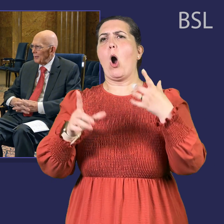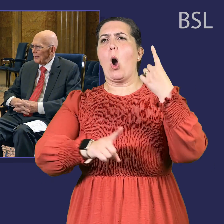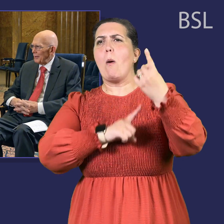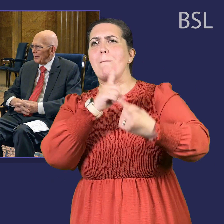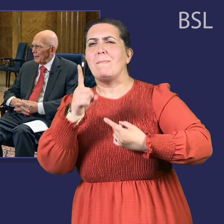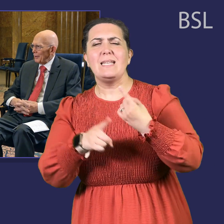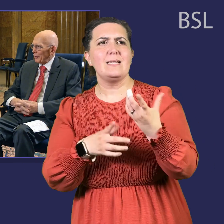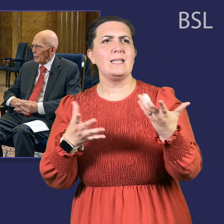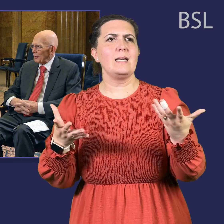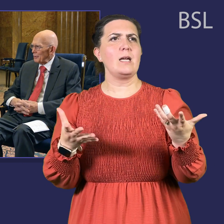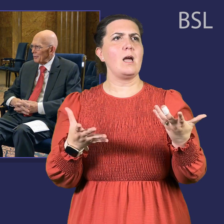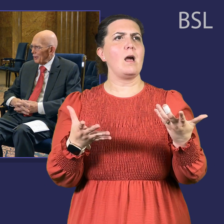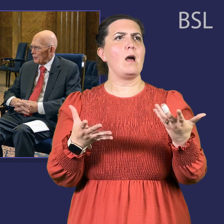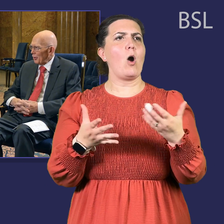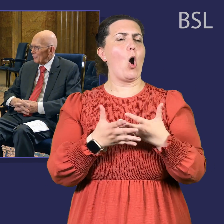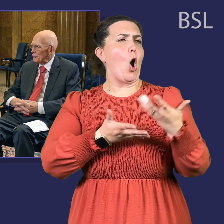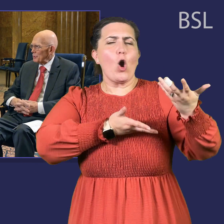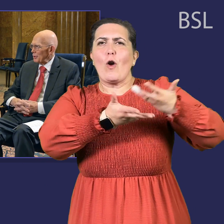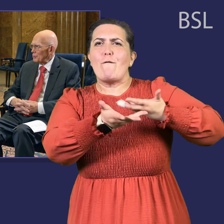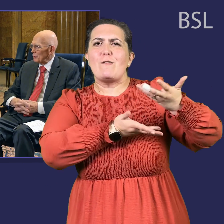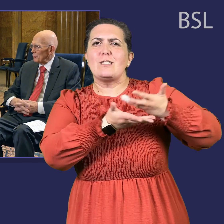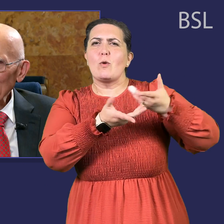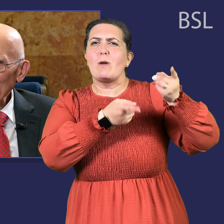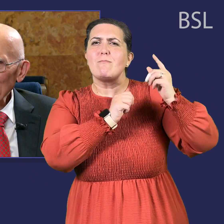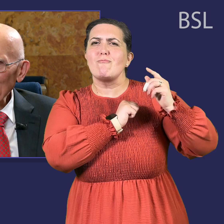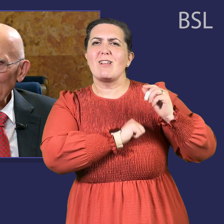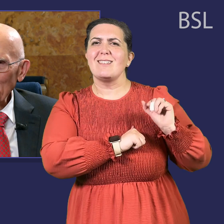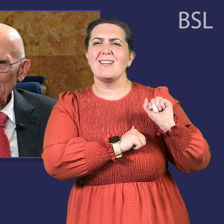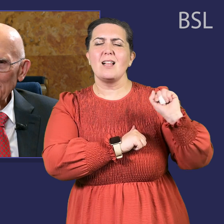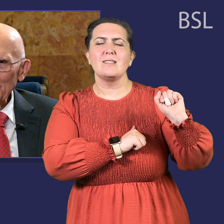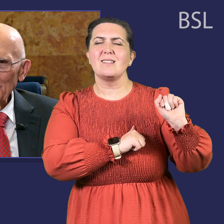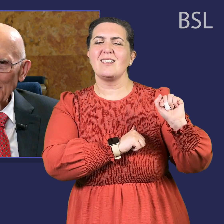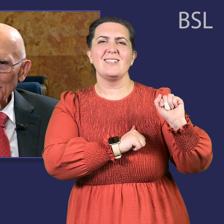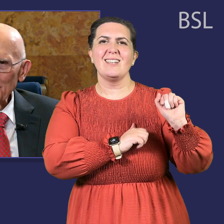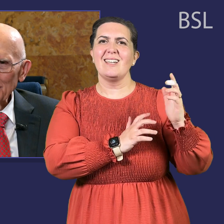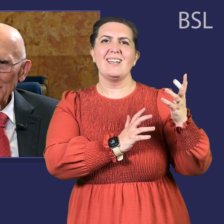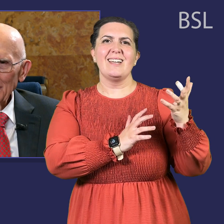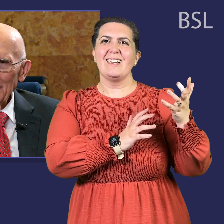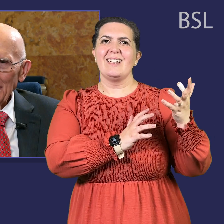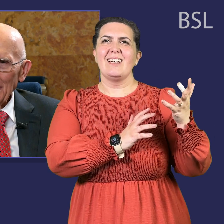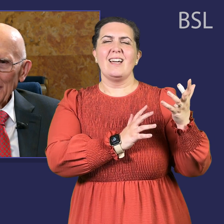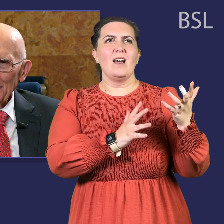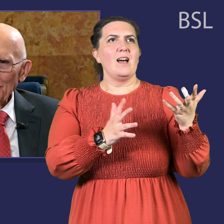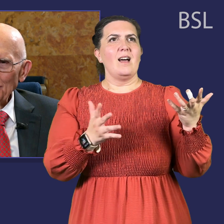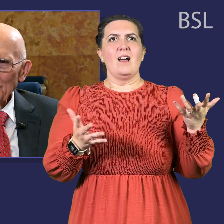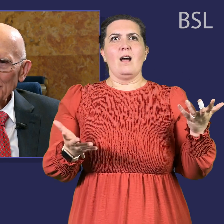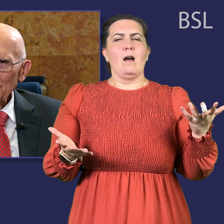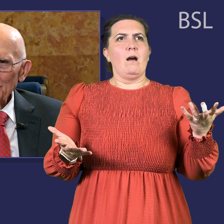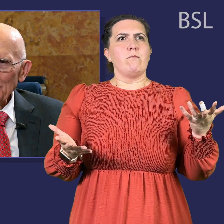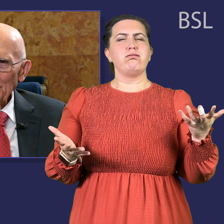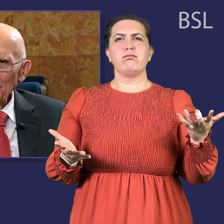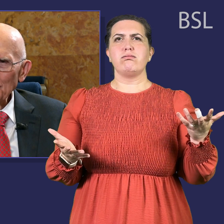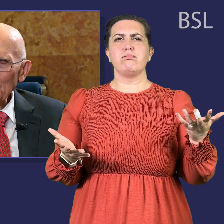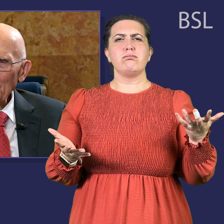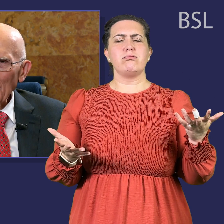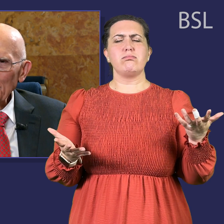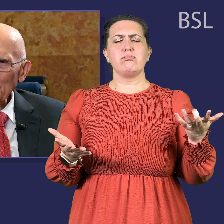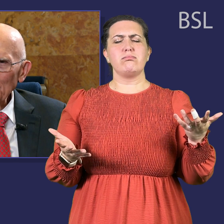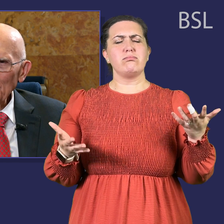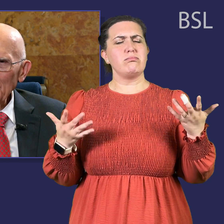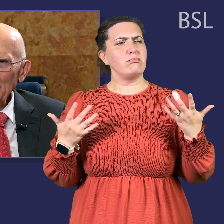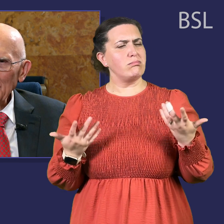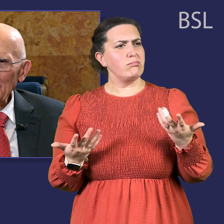meeting or in a conversation with President Nelson just gives you